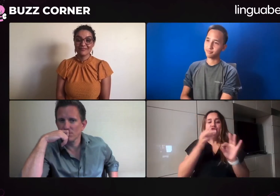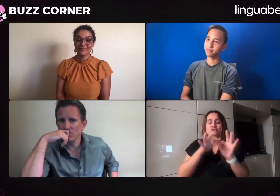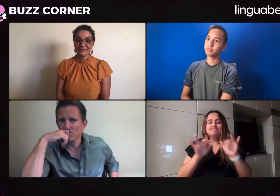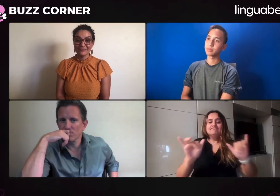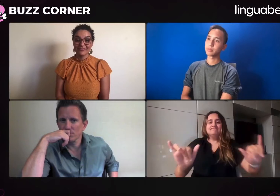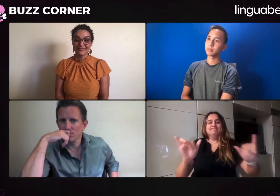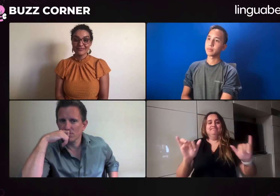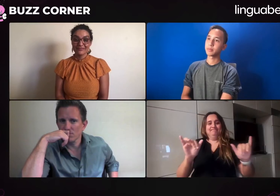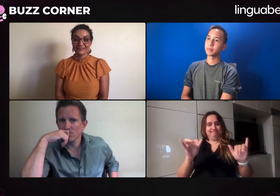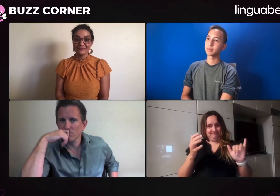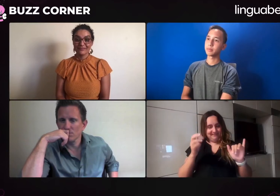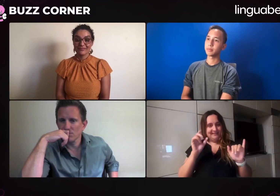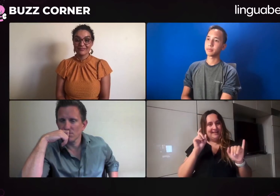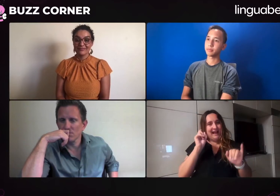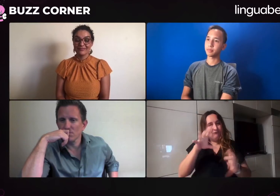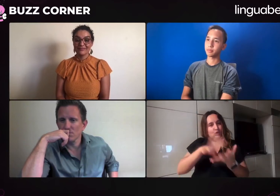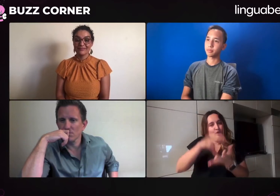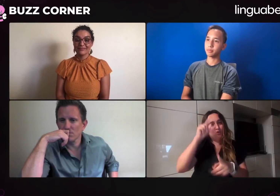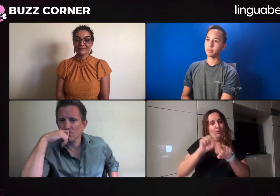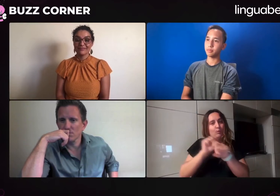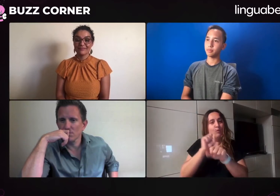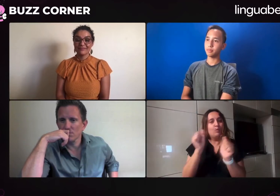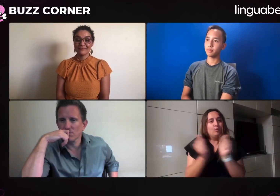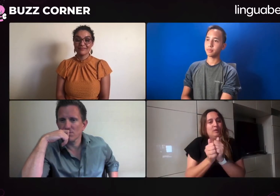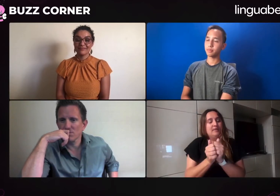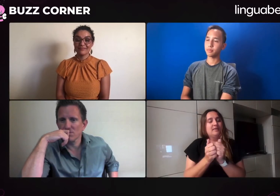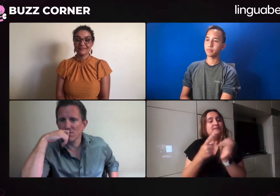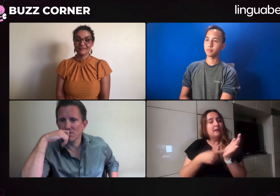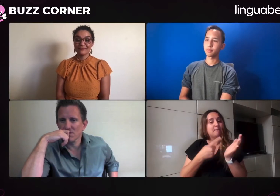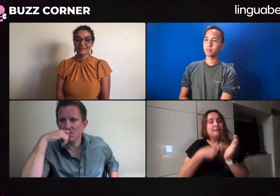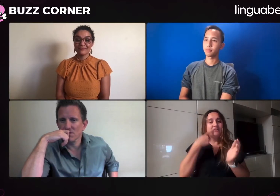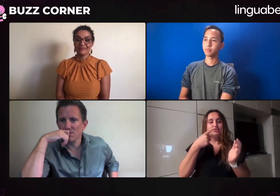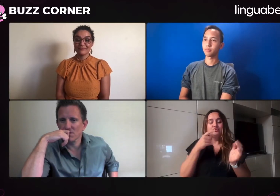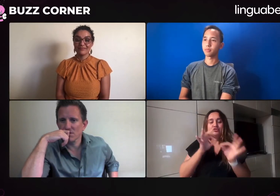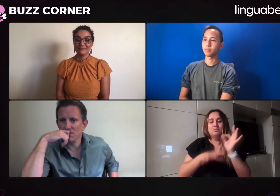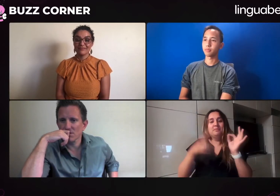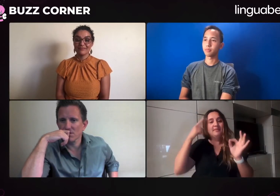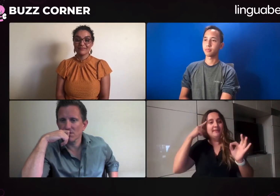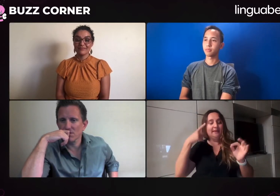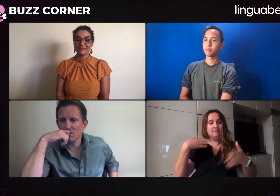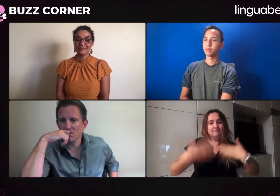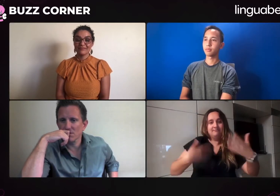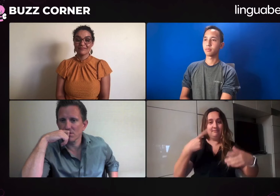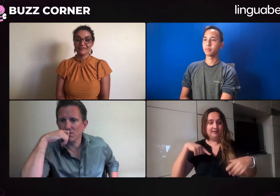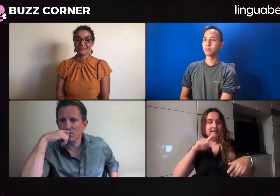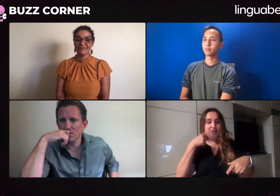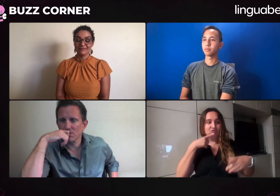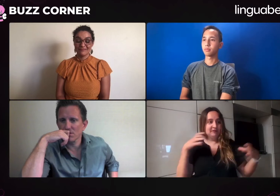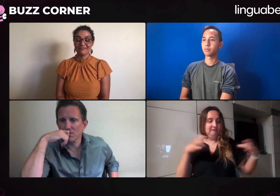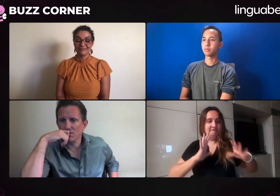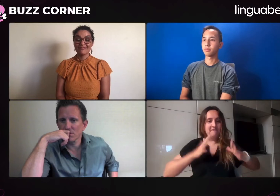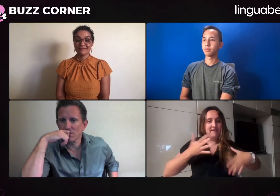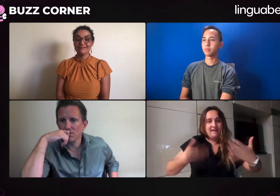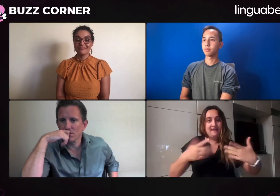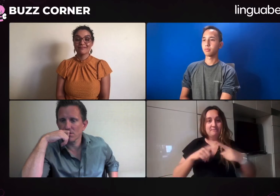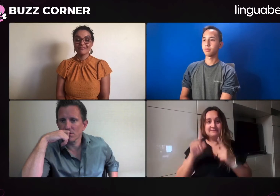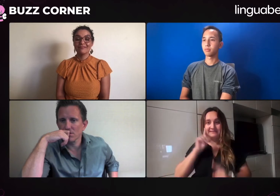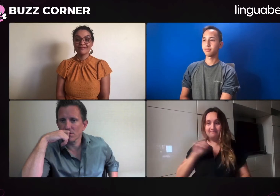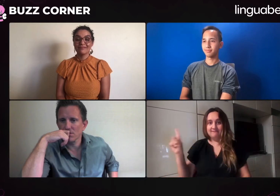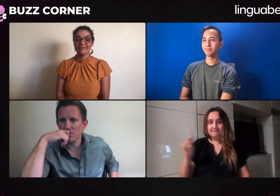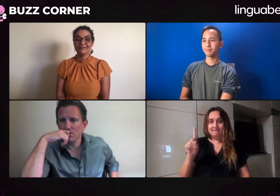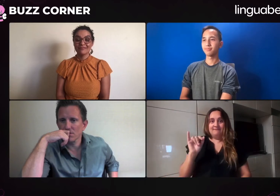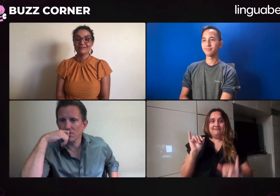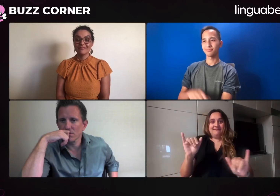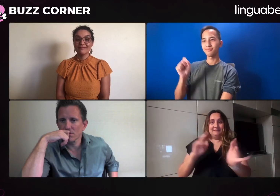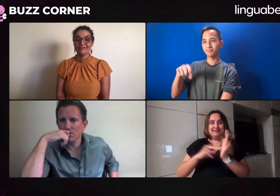deaf interpreter wears and how beneficial it is for them to be in that setting. So I think hearing interpreters need to learn to work together. There